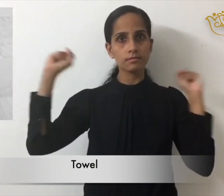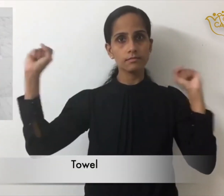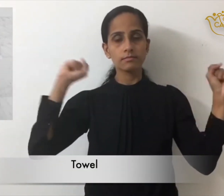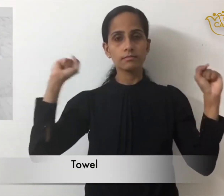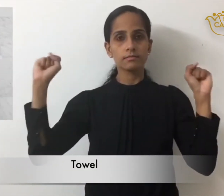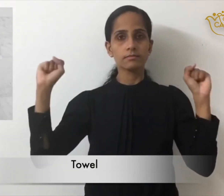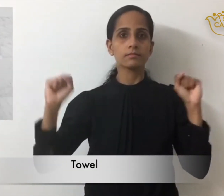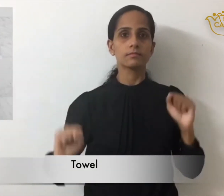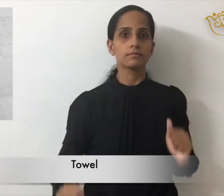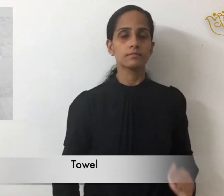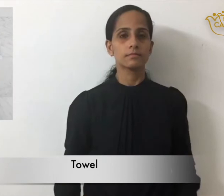towel,